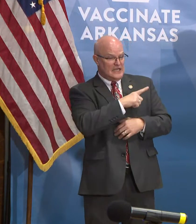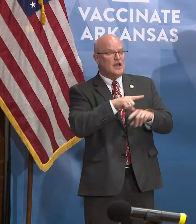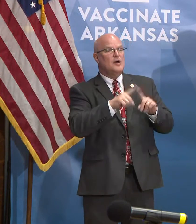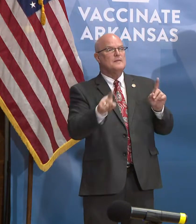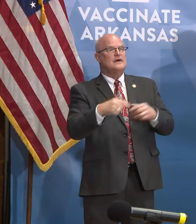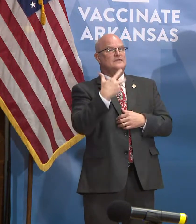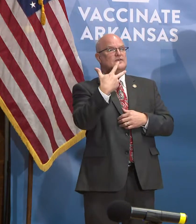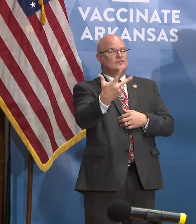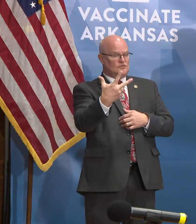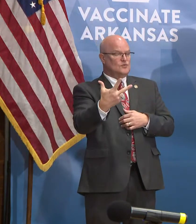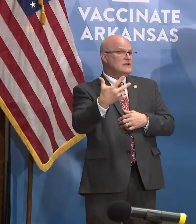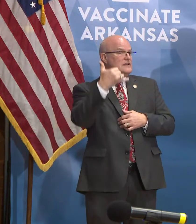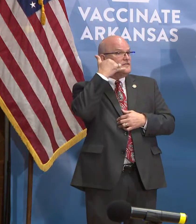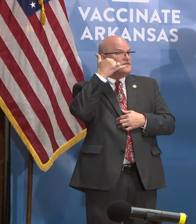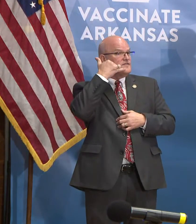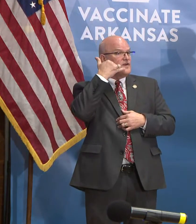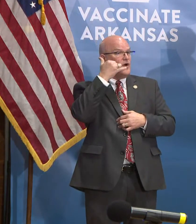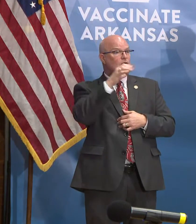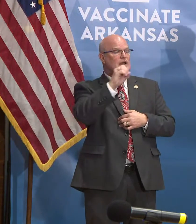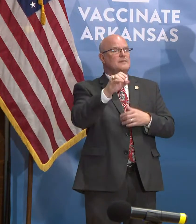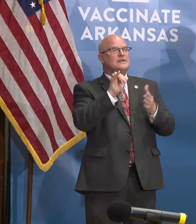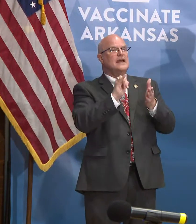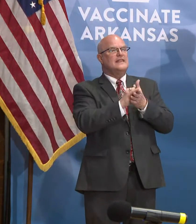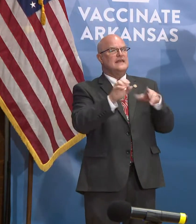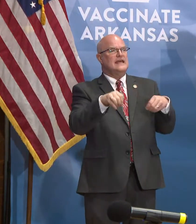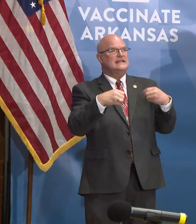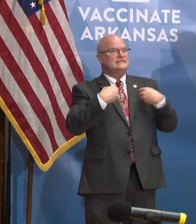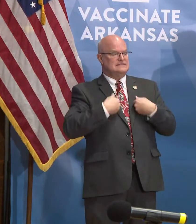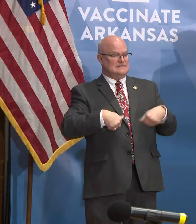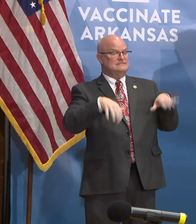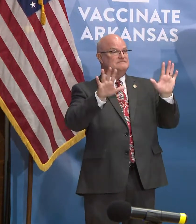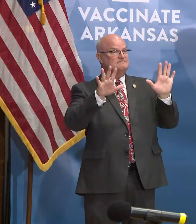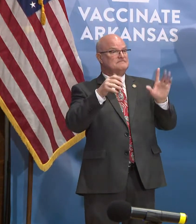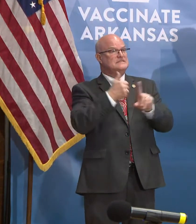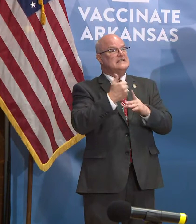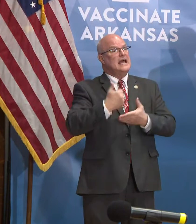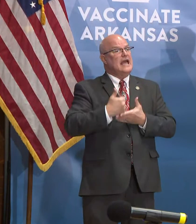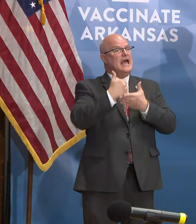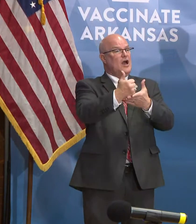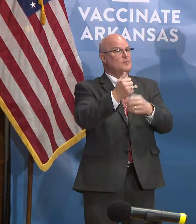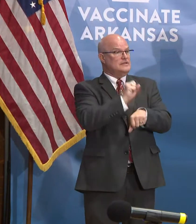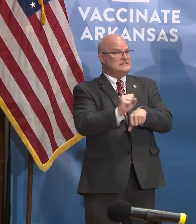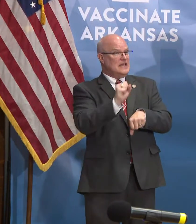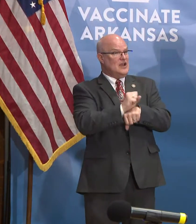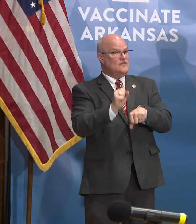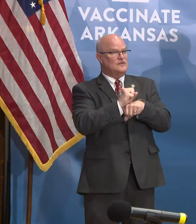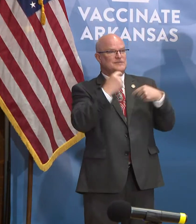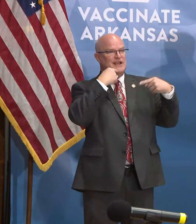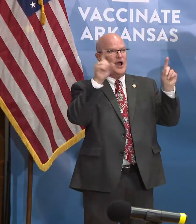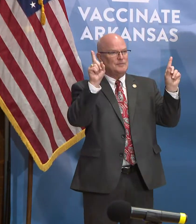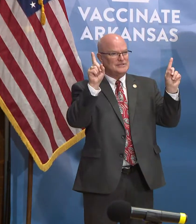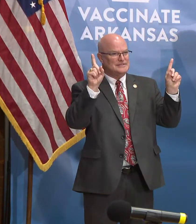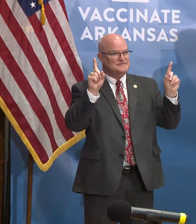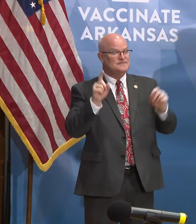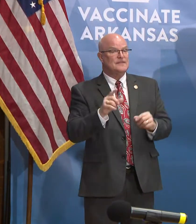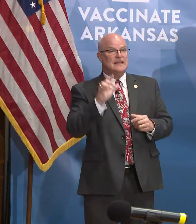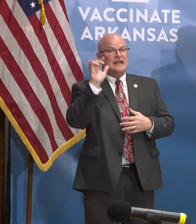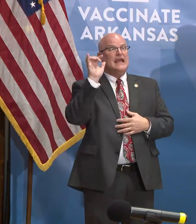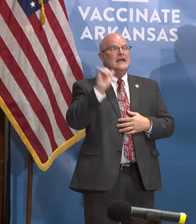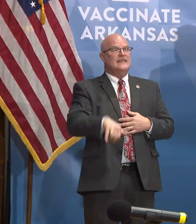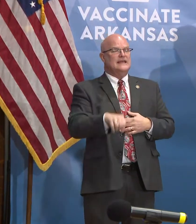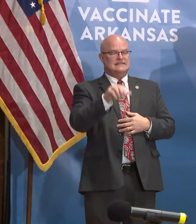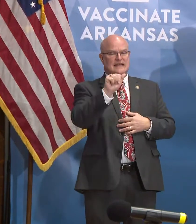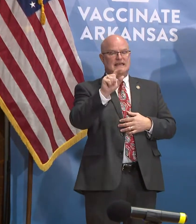three carriers that gave themselves to help this effort be accomplished. And that